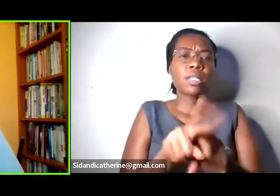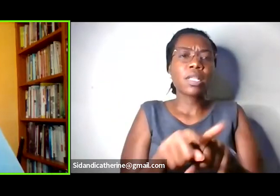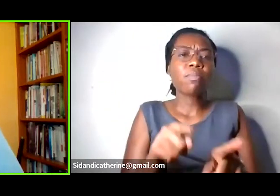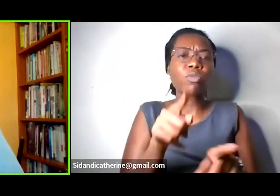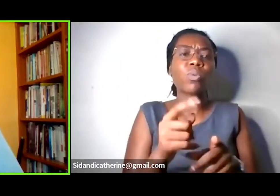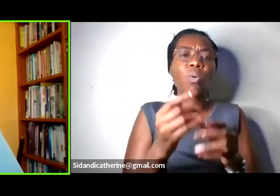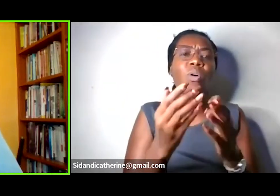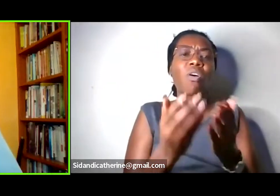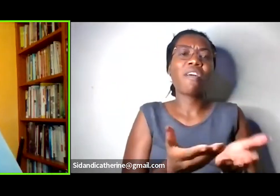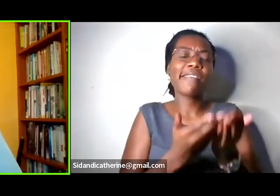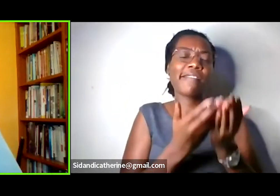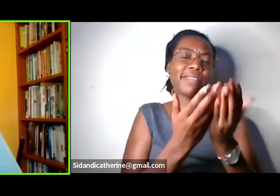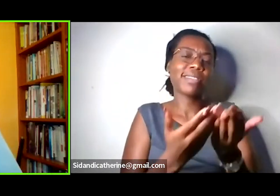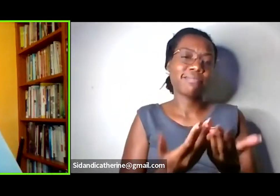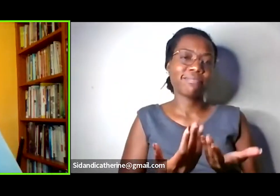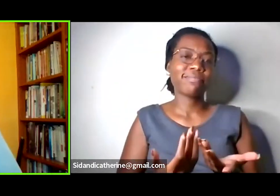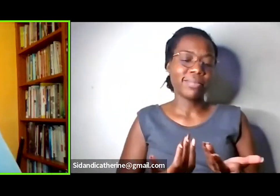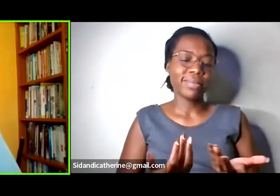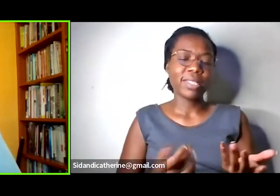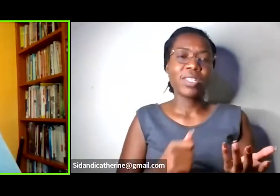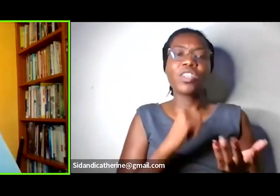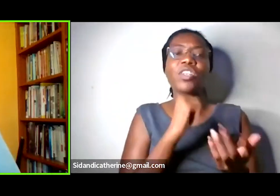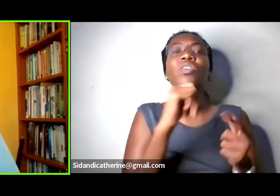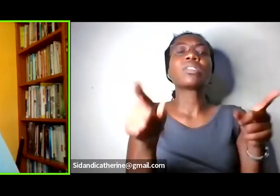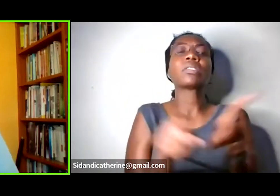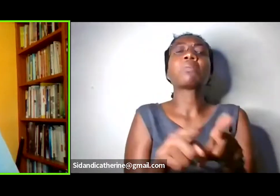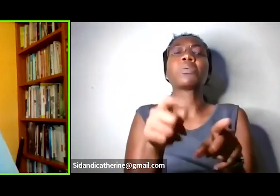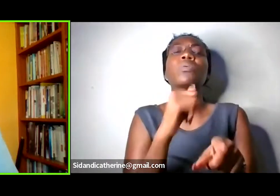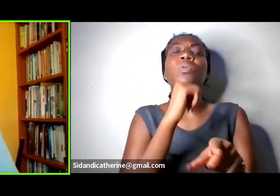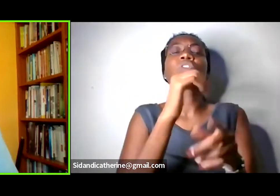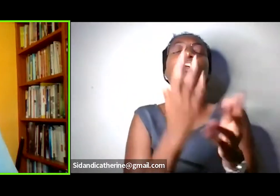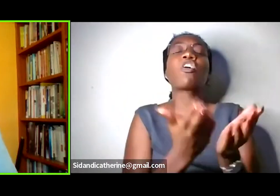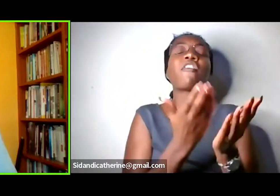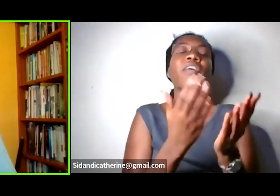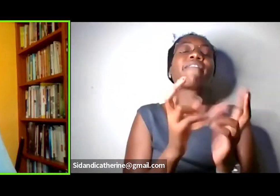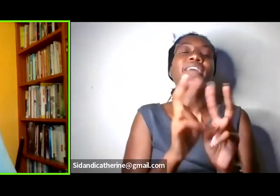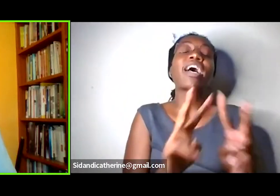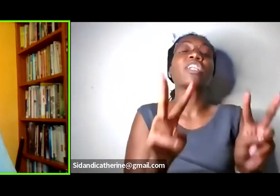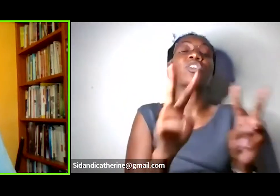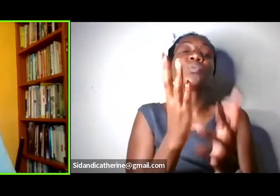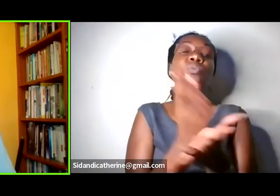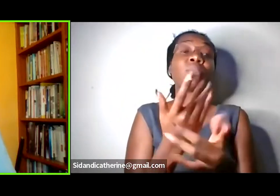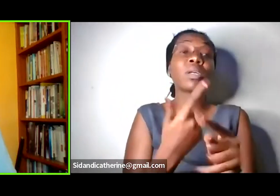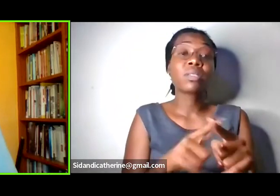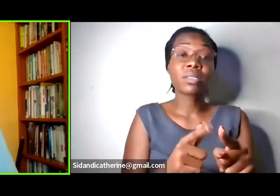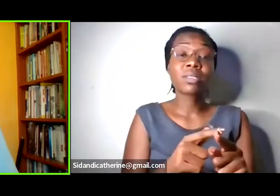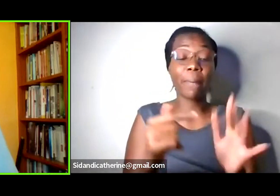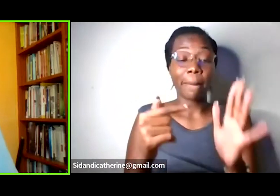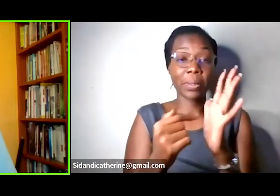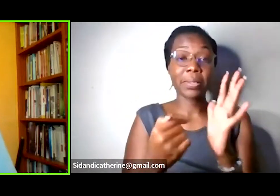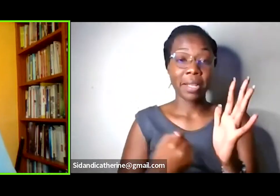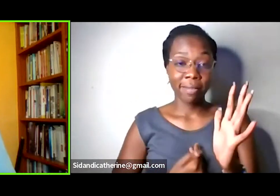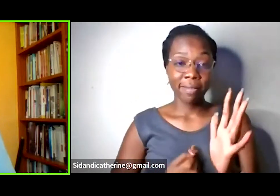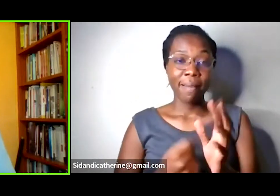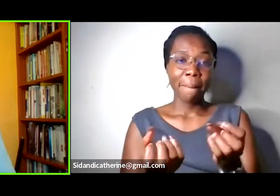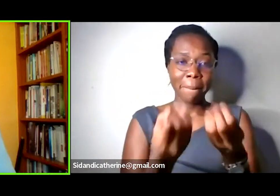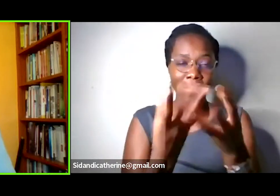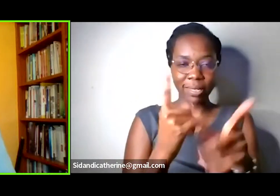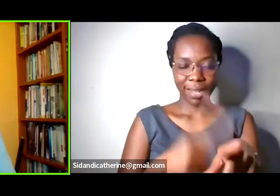you have the product, but it's what you clothe the product or the service with, for it to